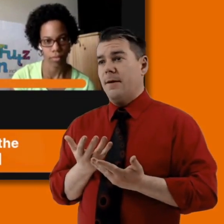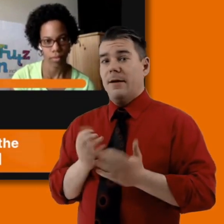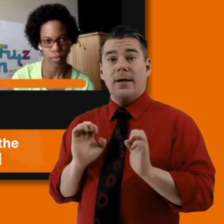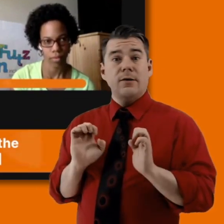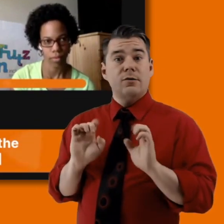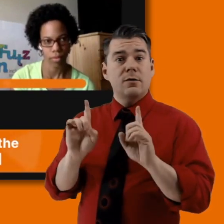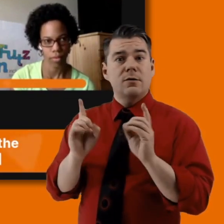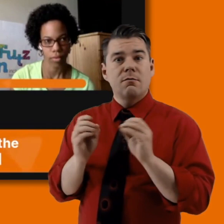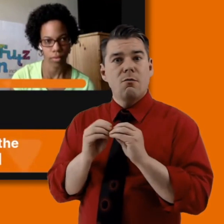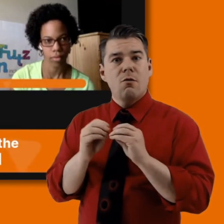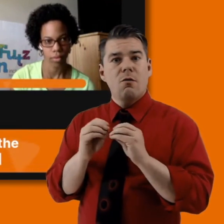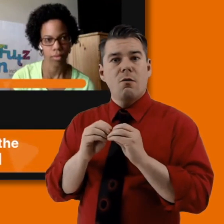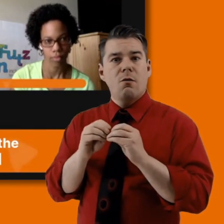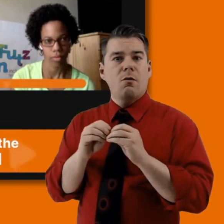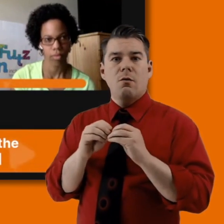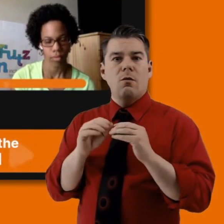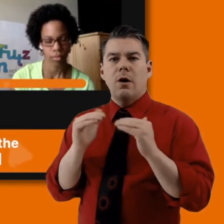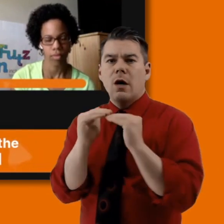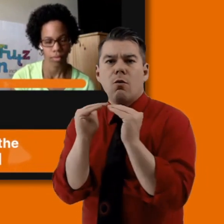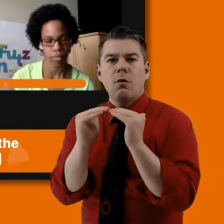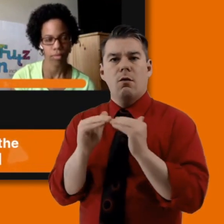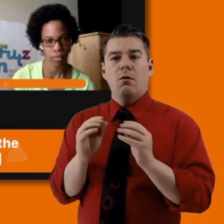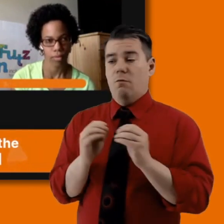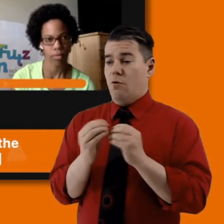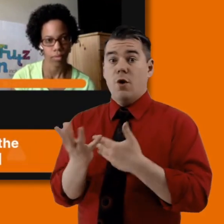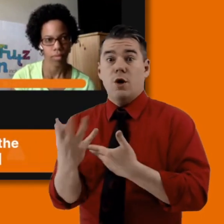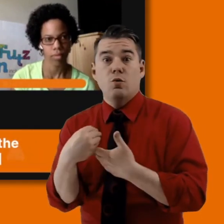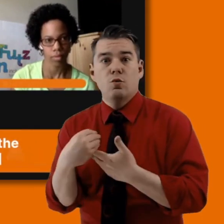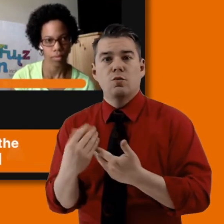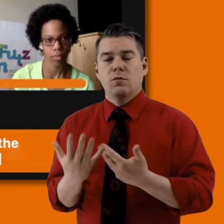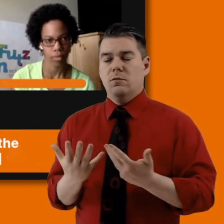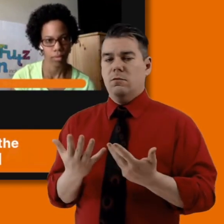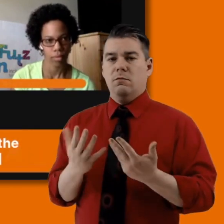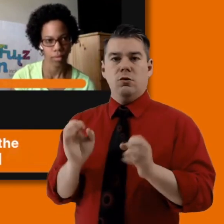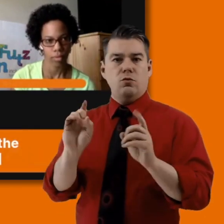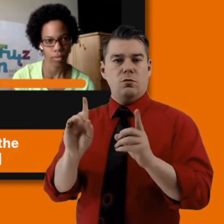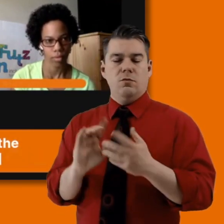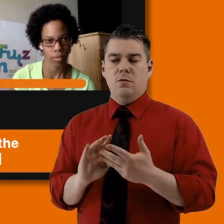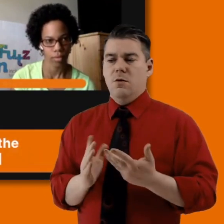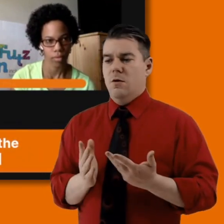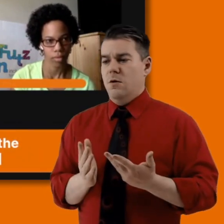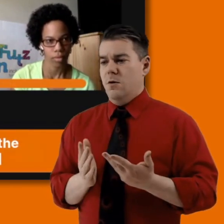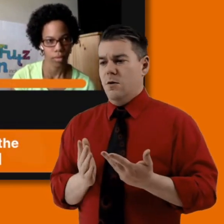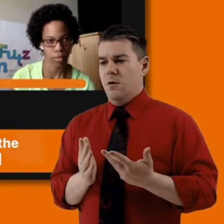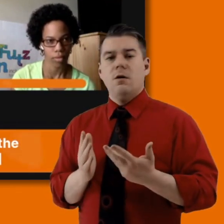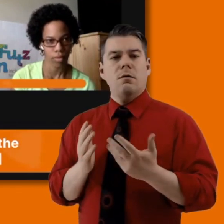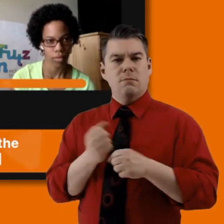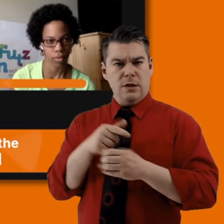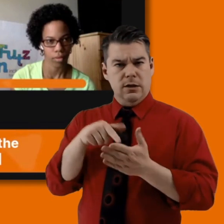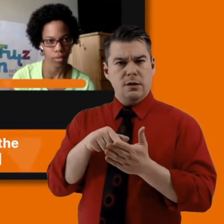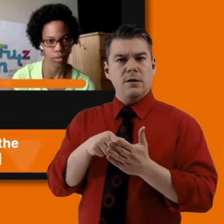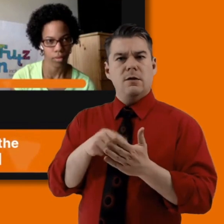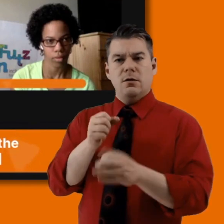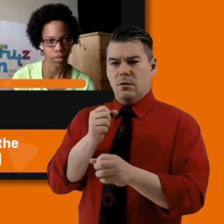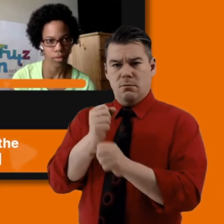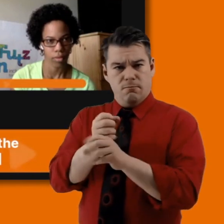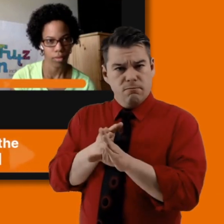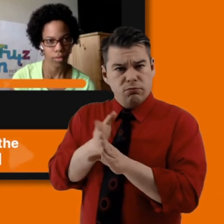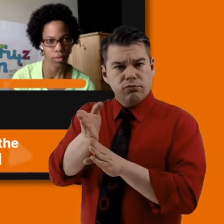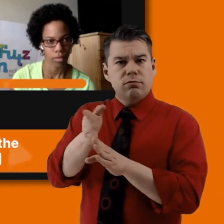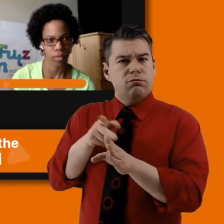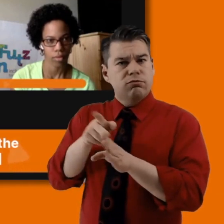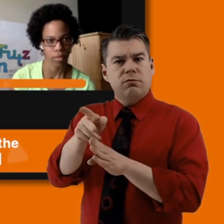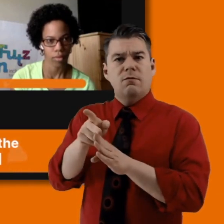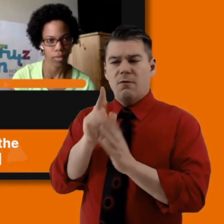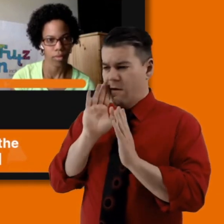making education more equitable, making it more inclusive, making this a profession that really addresses the needs